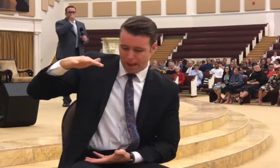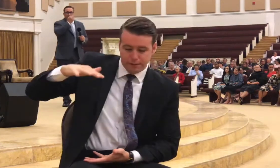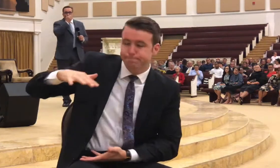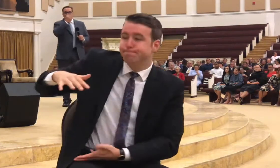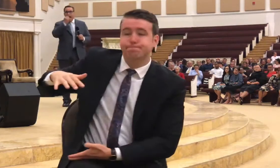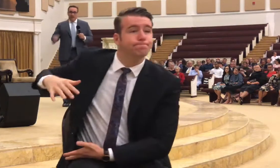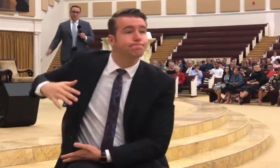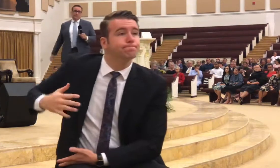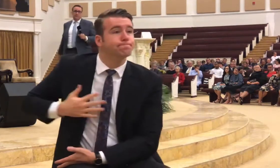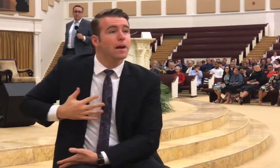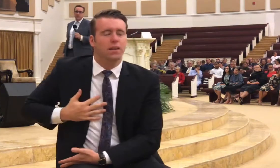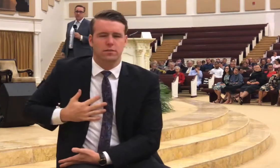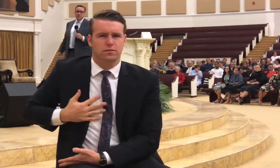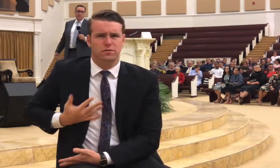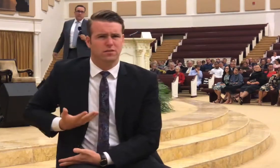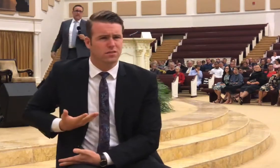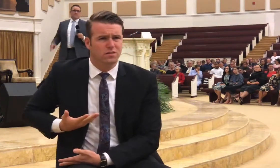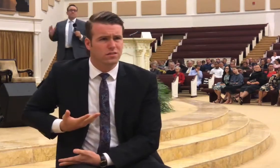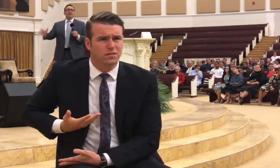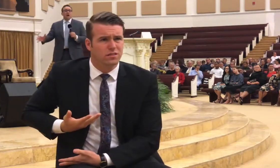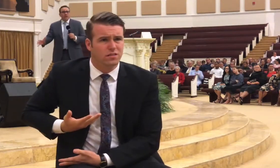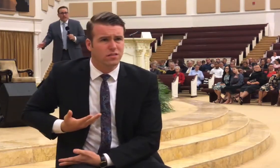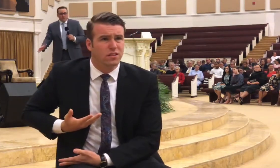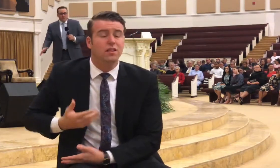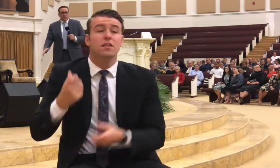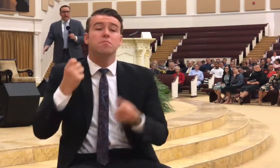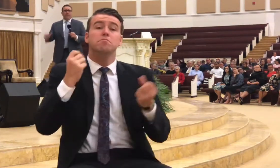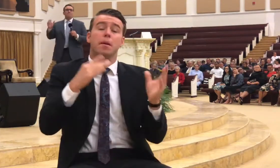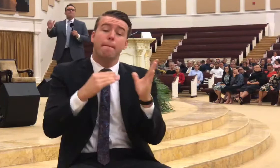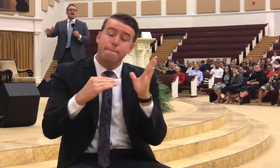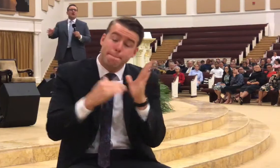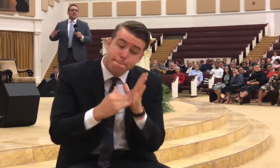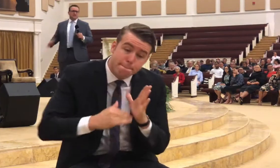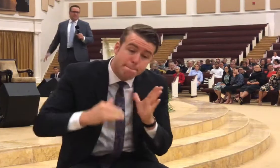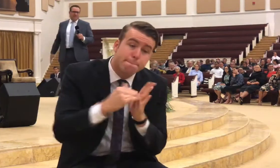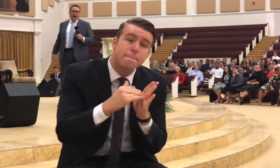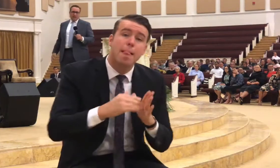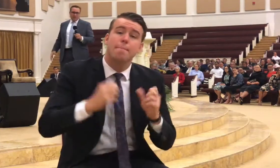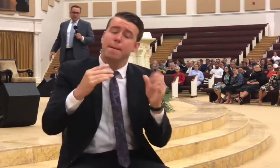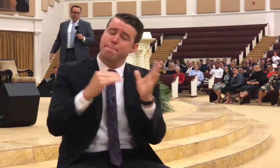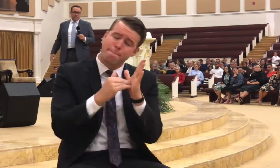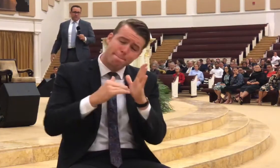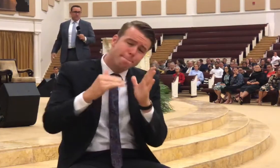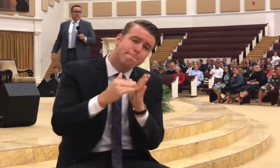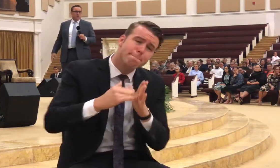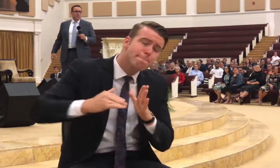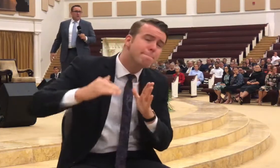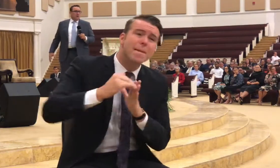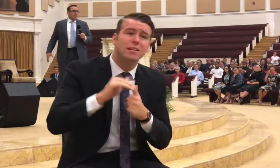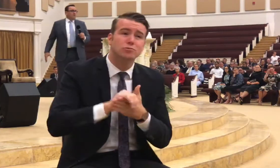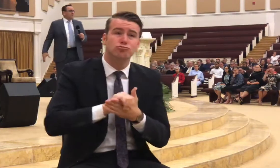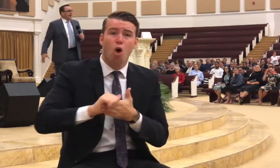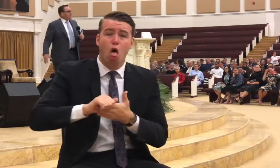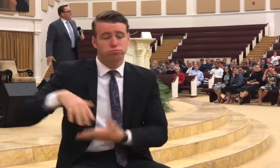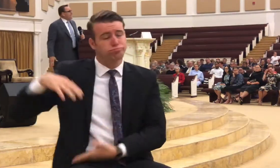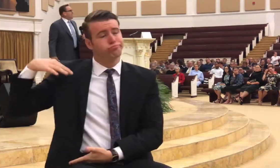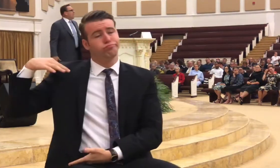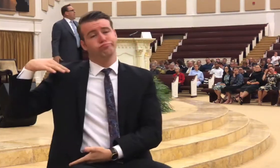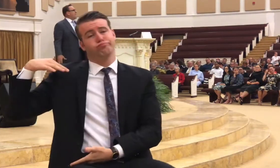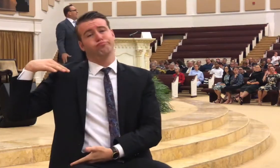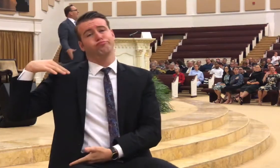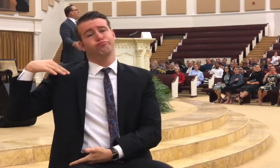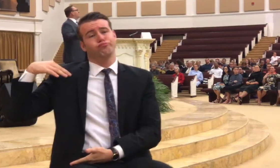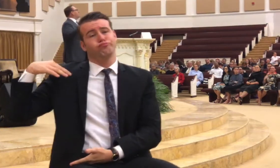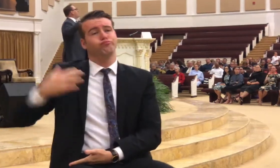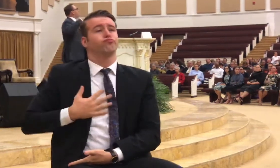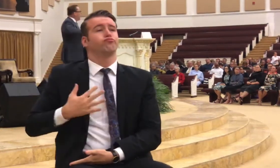It's not just a few dollars. It's millions and millions of dollars that people